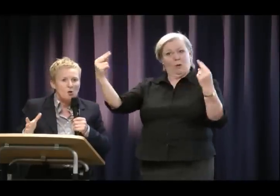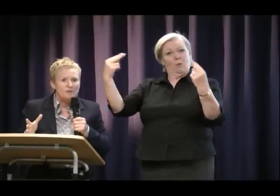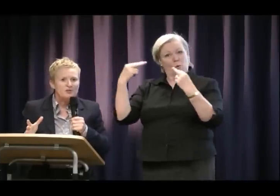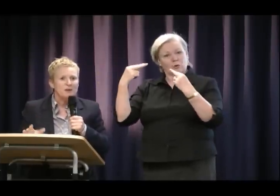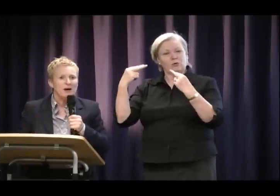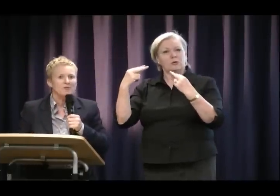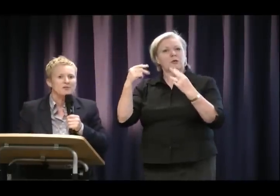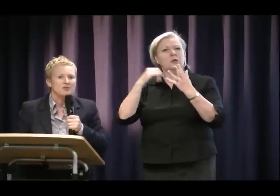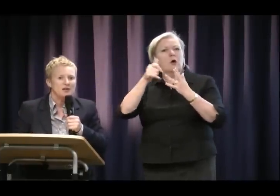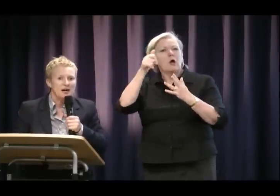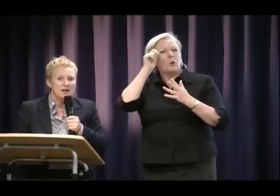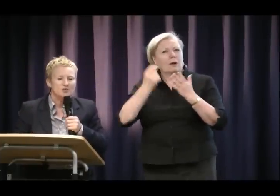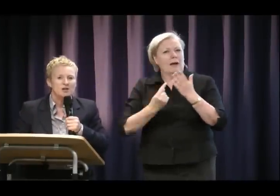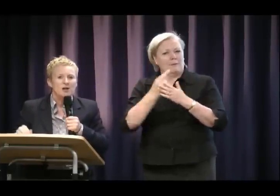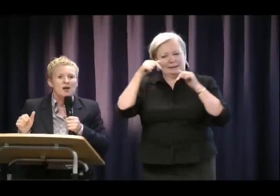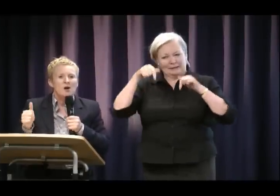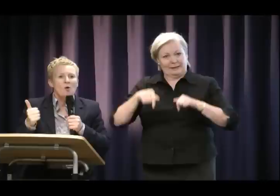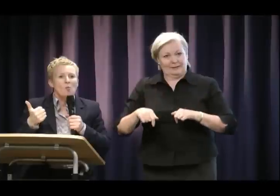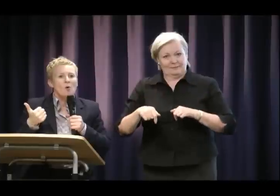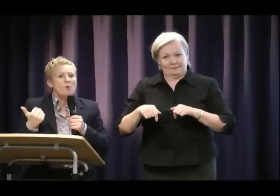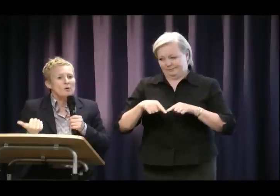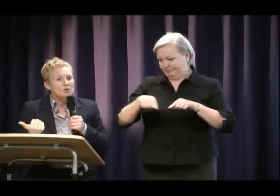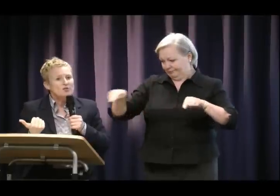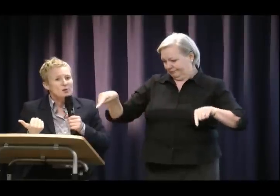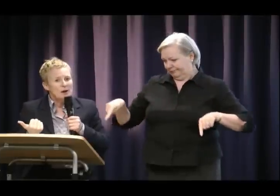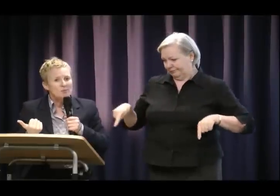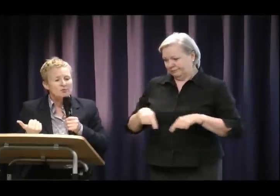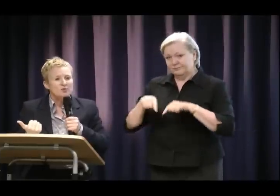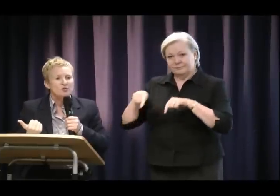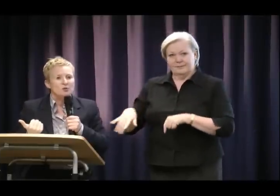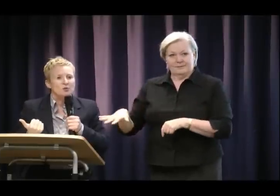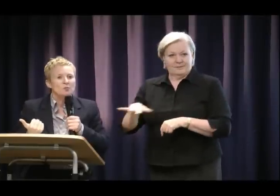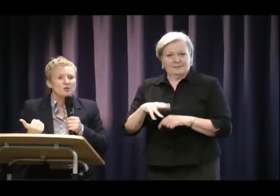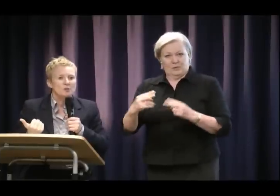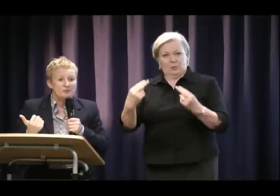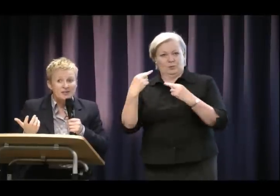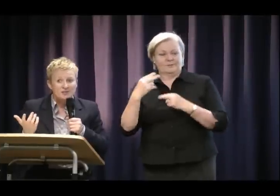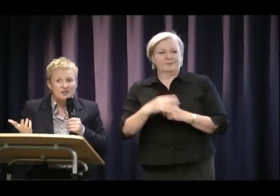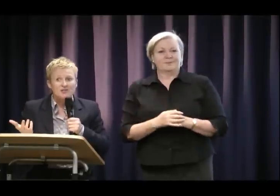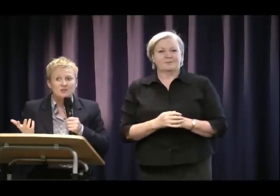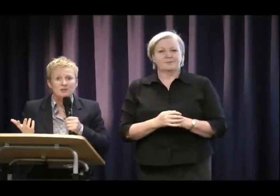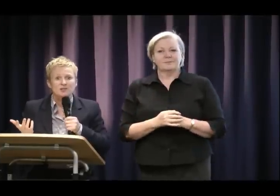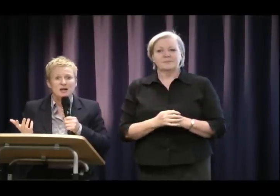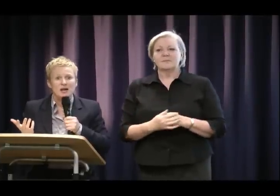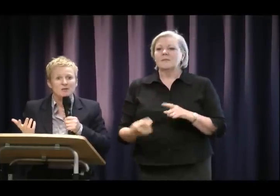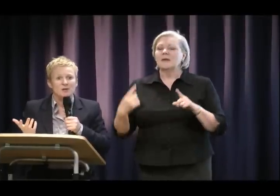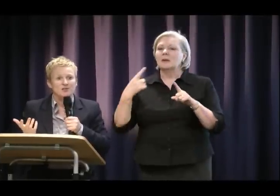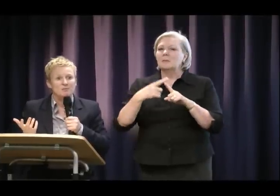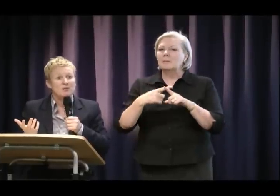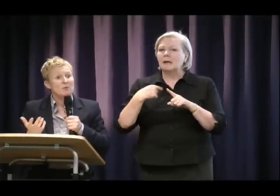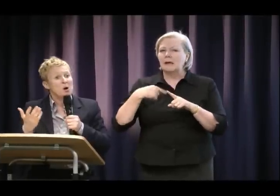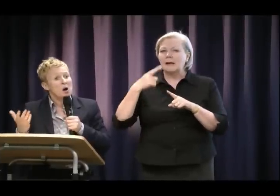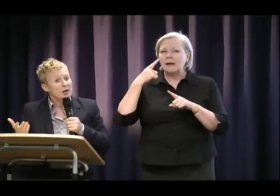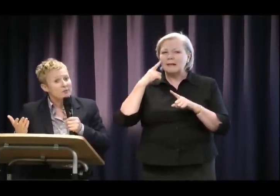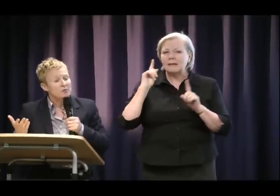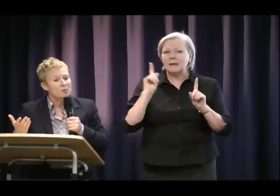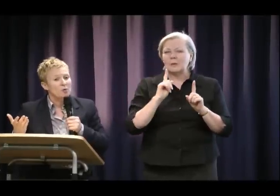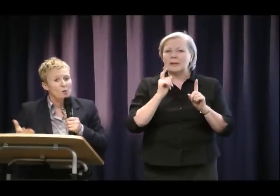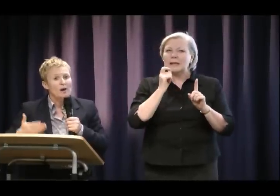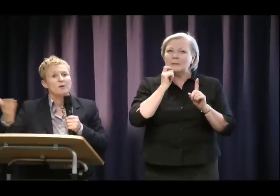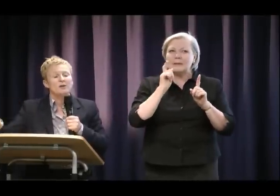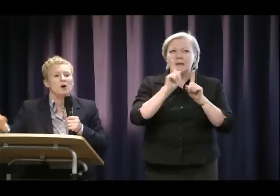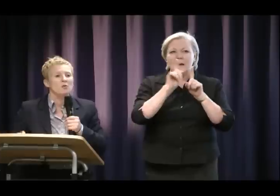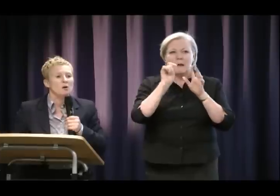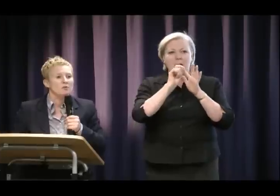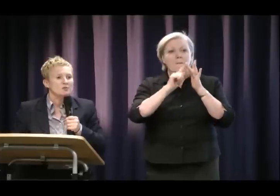happening on this part of the stage. What we're also able to do, which we think is excellent and is a bit of a pilot for